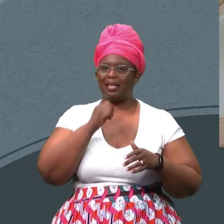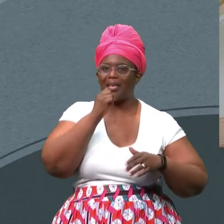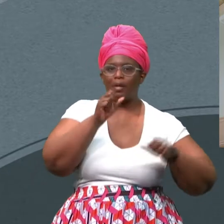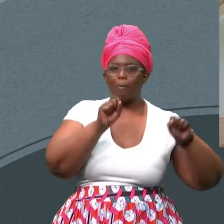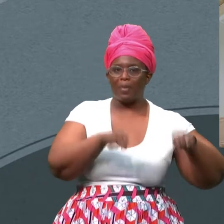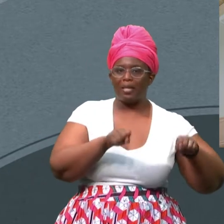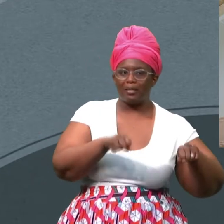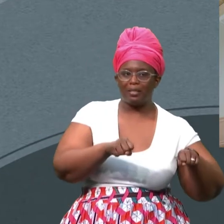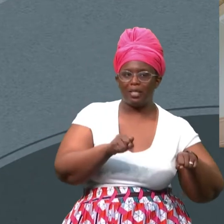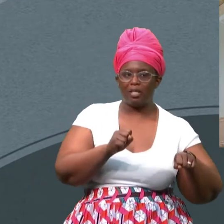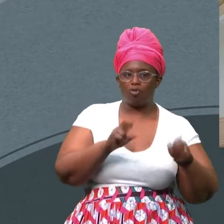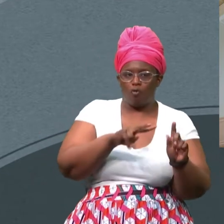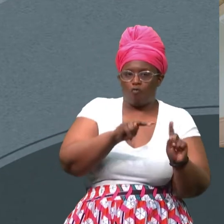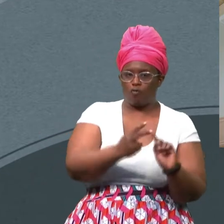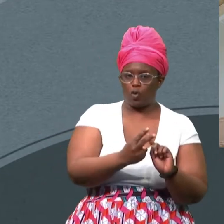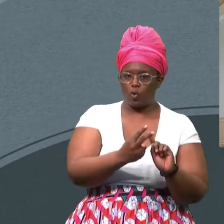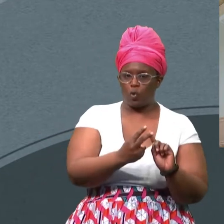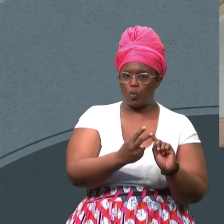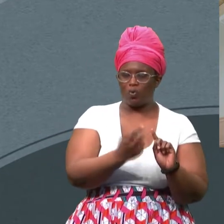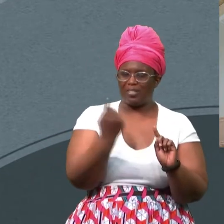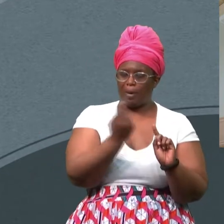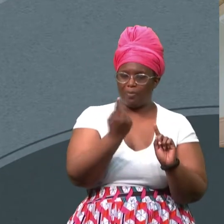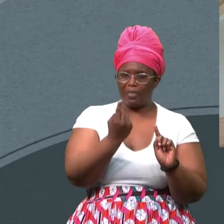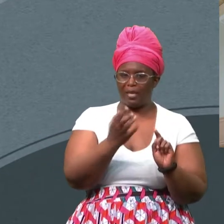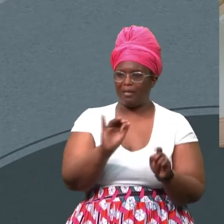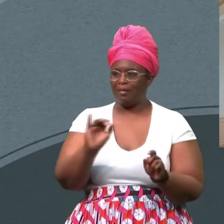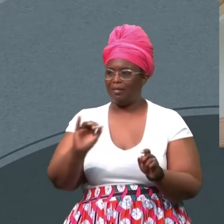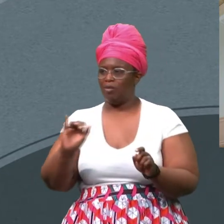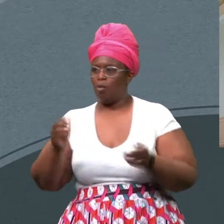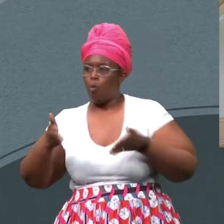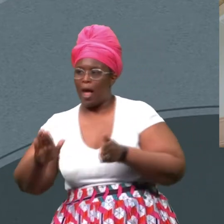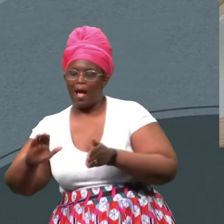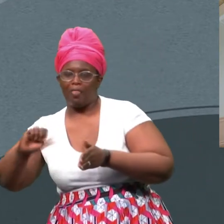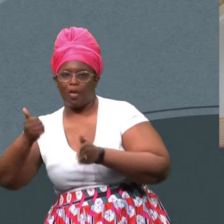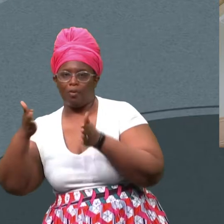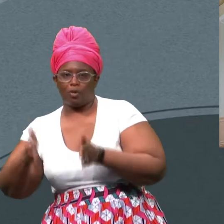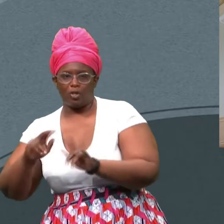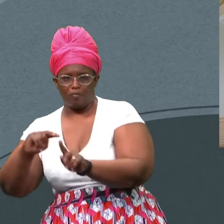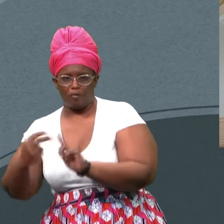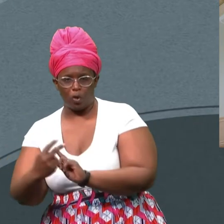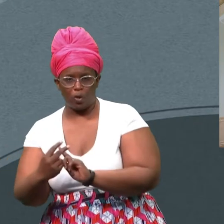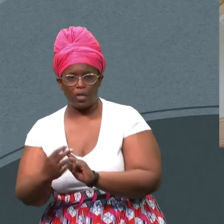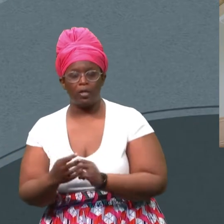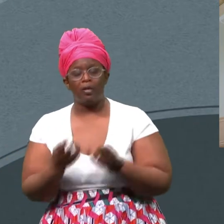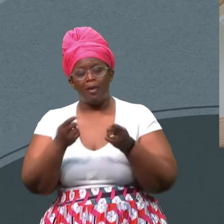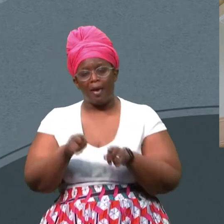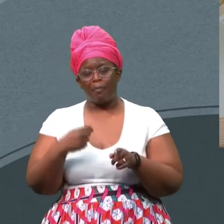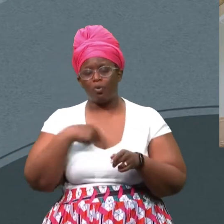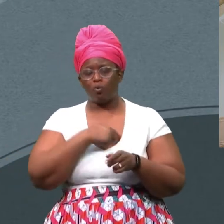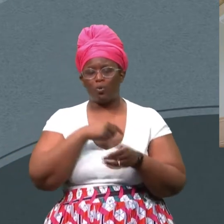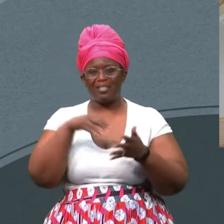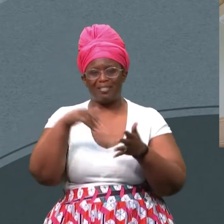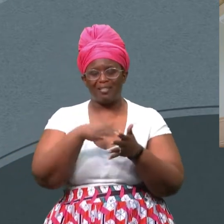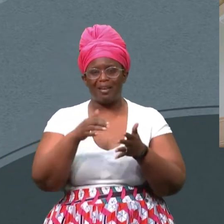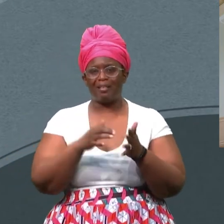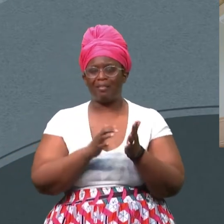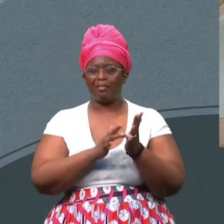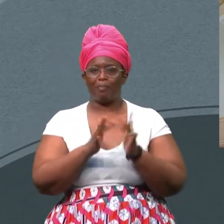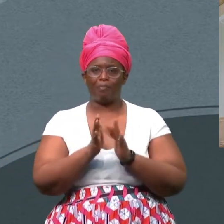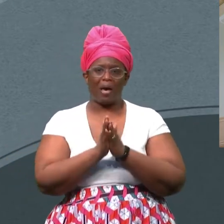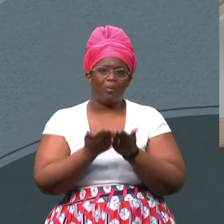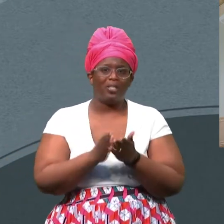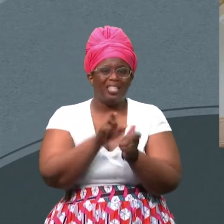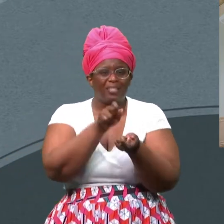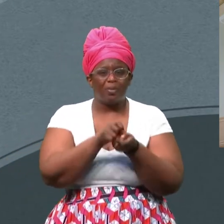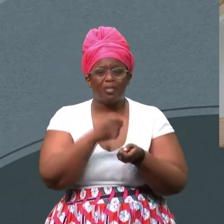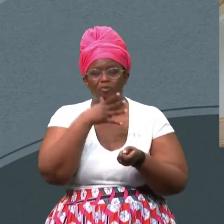other people. And oftentimes, as we examine the women of the scriptures, we have villainized them. We have marginalized